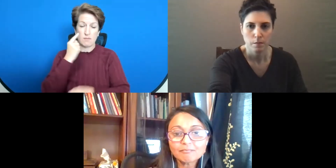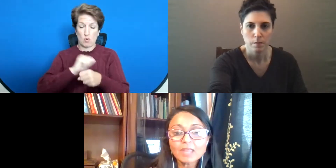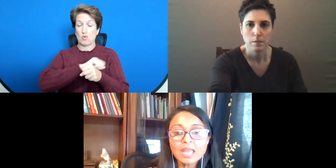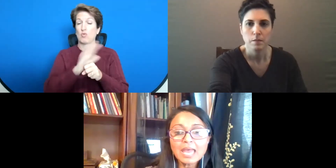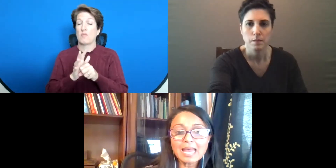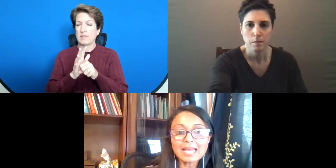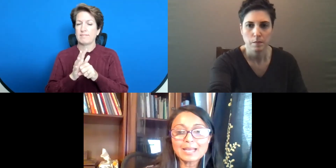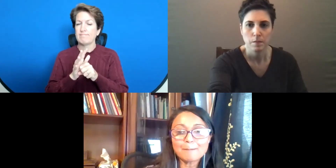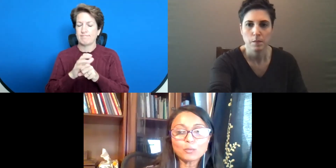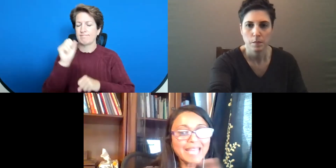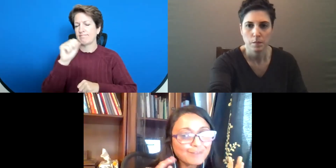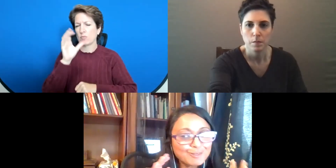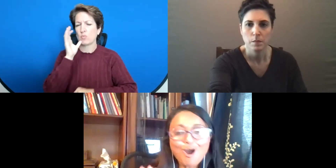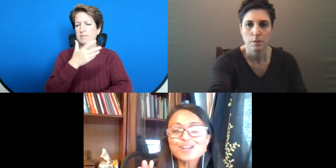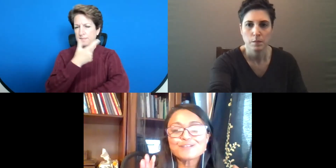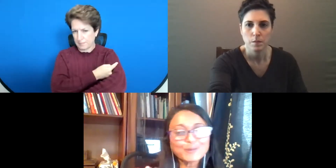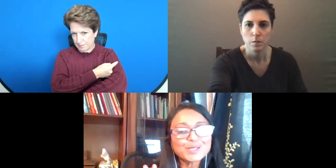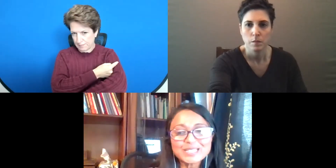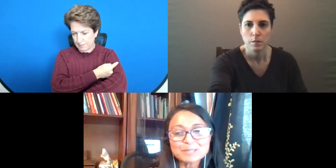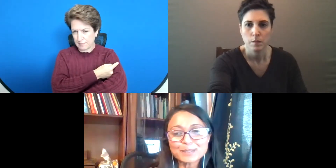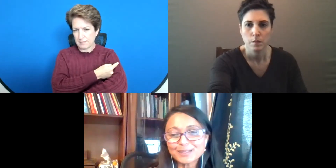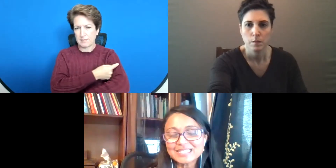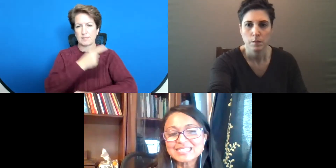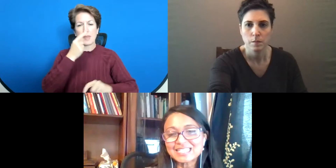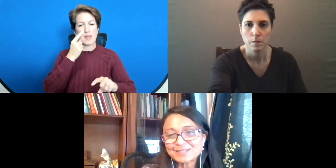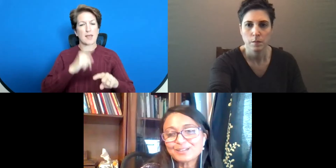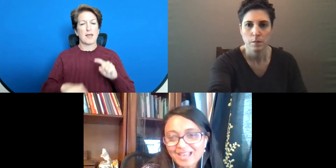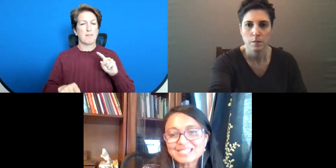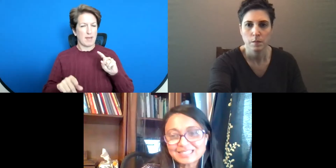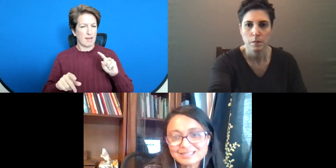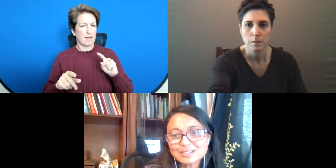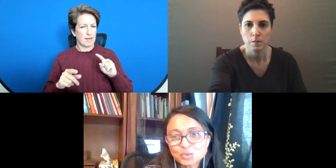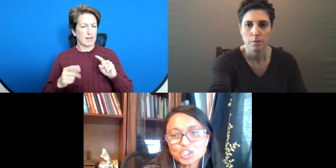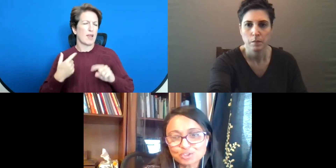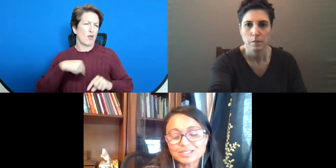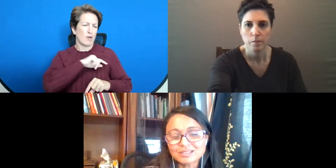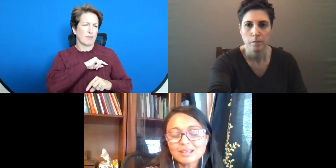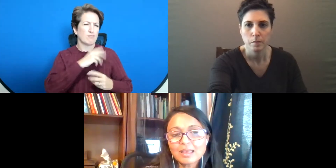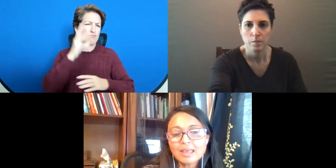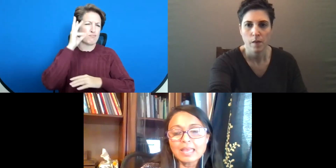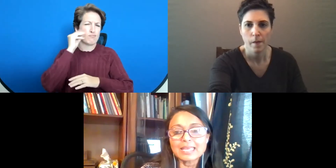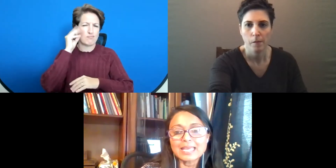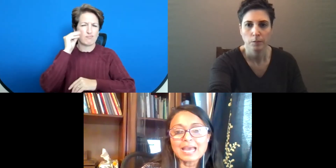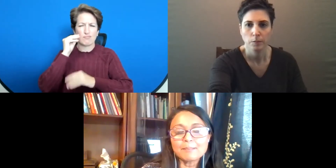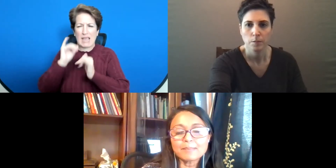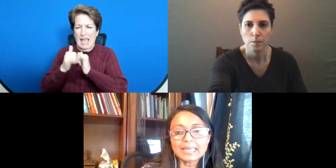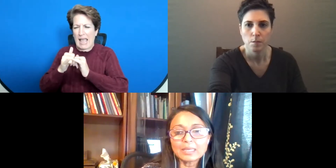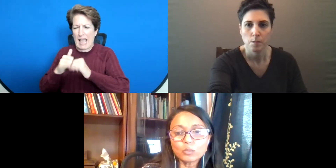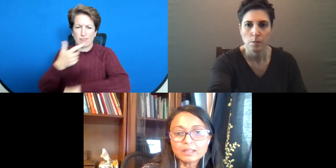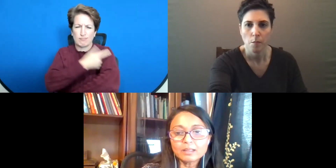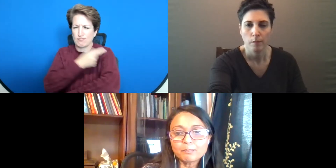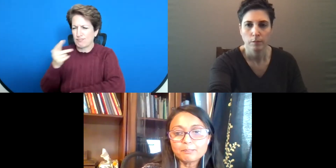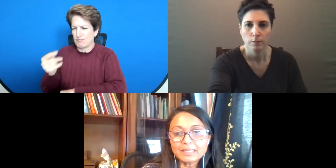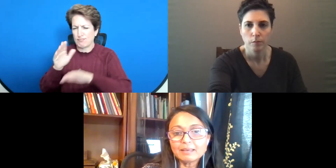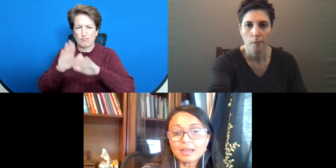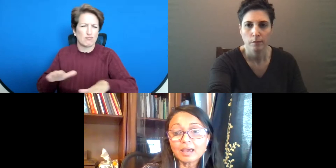vaccine. But we have a lot of very good experience giving vaccines to children.